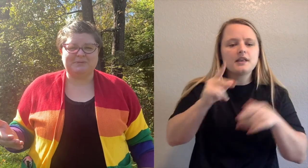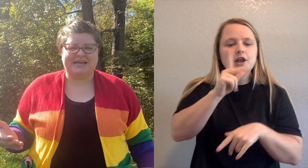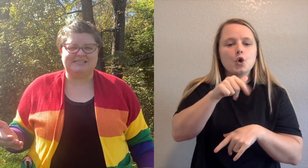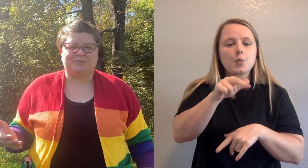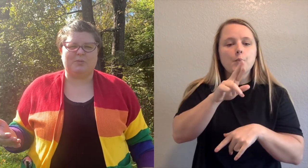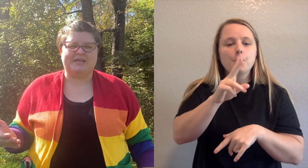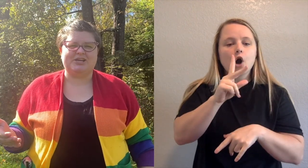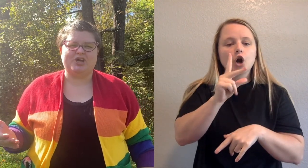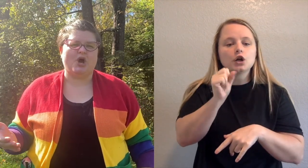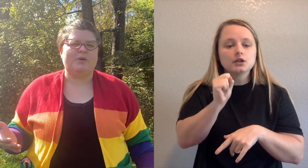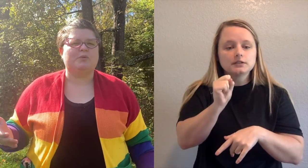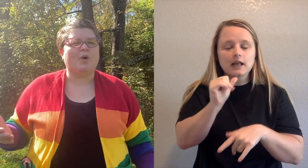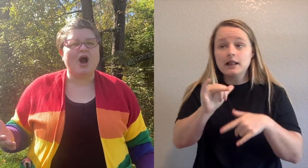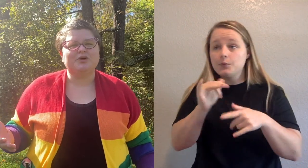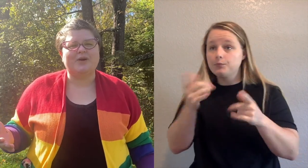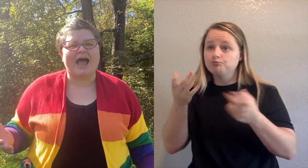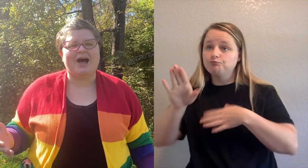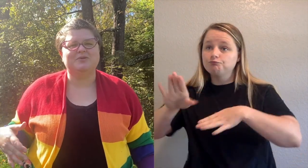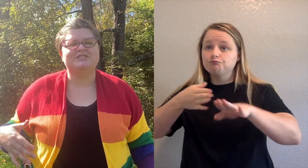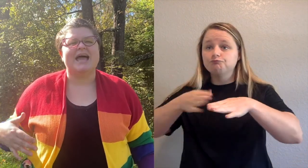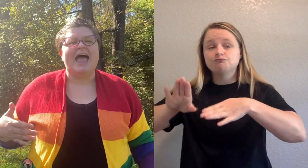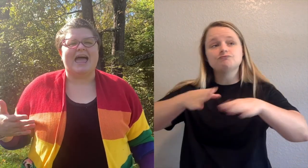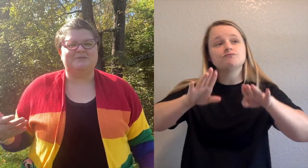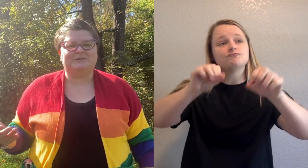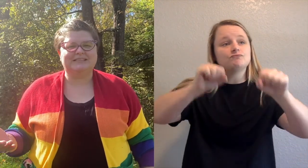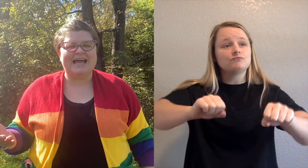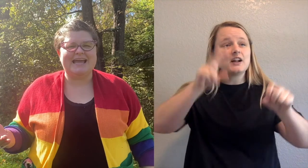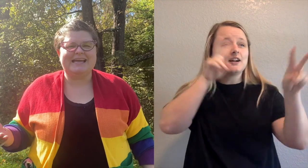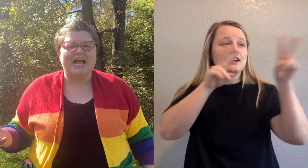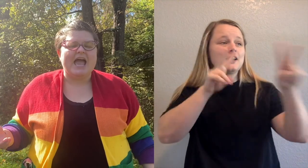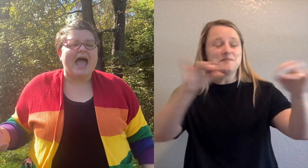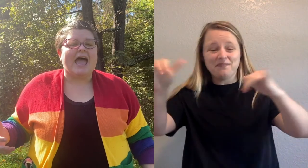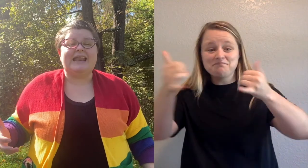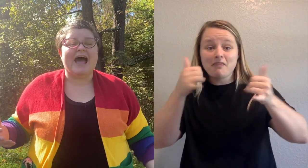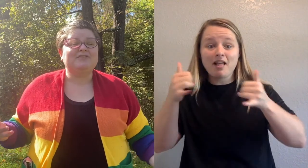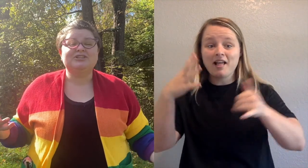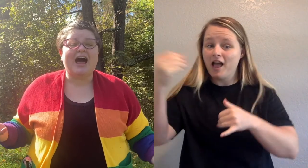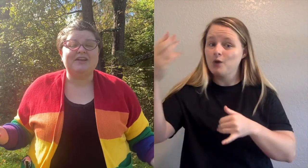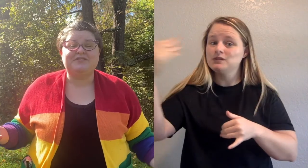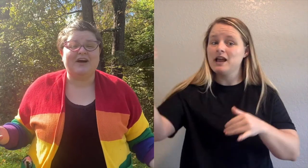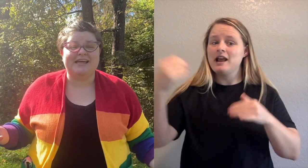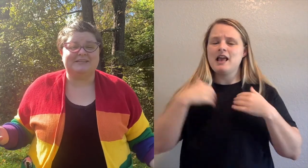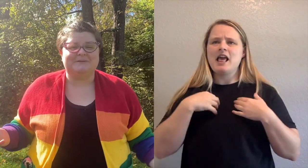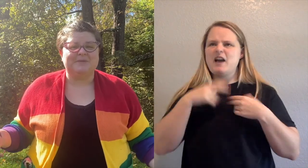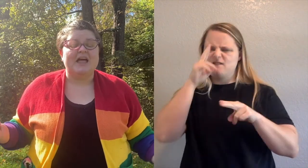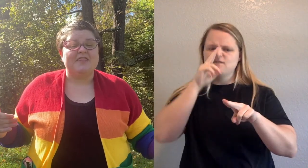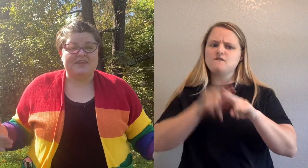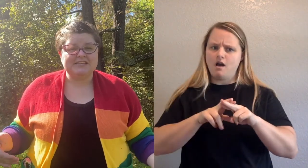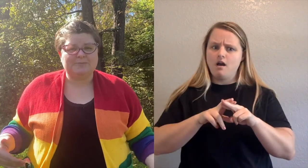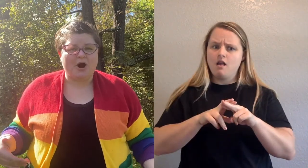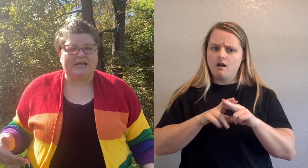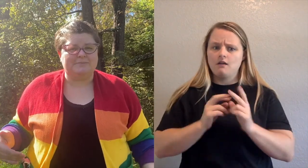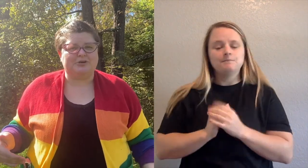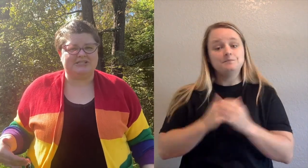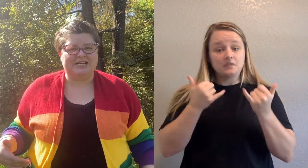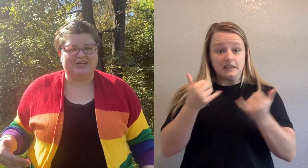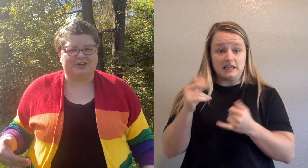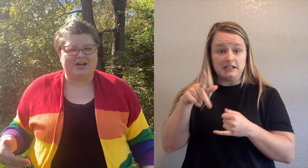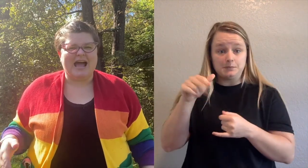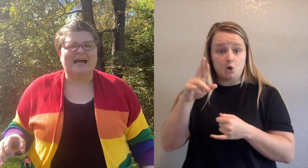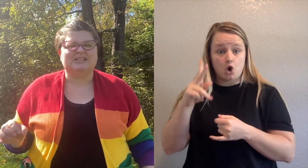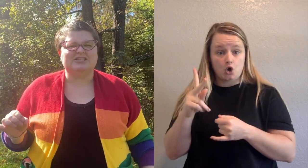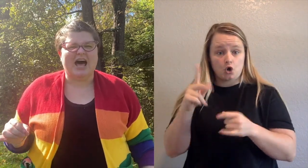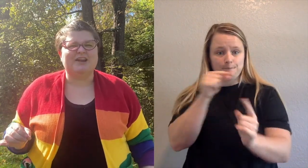is a place where we can go and walk around and play and have a lot of fun. This park in